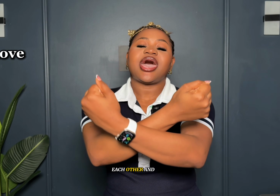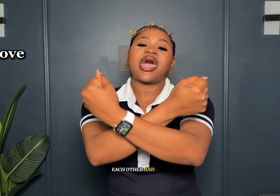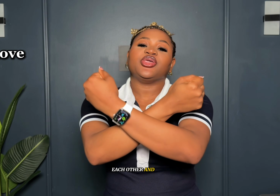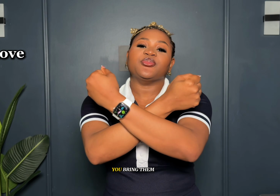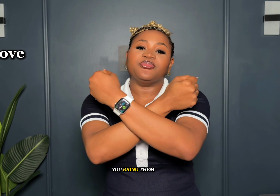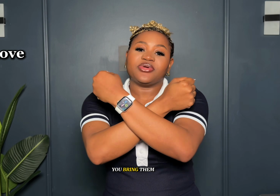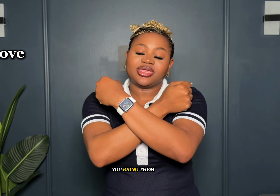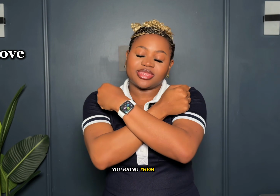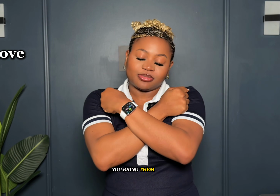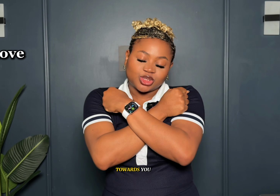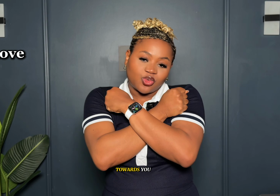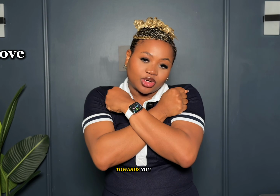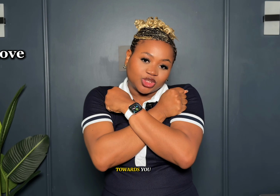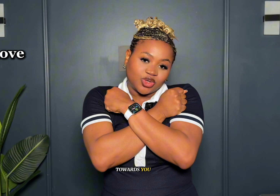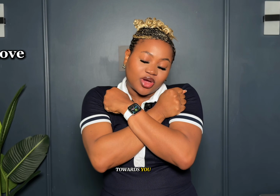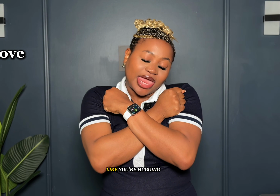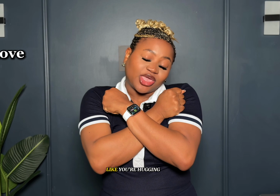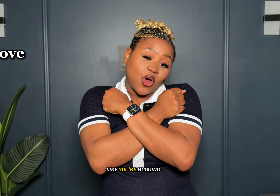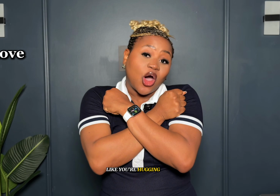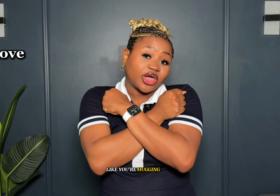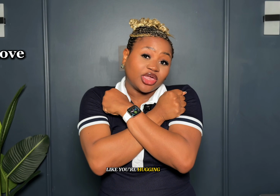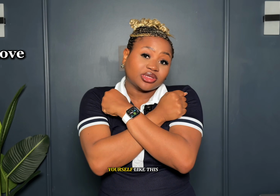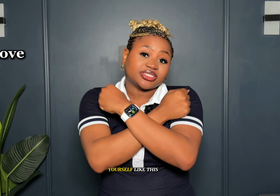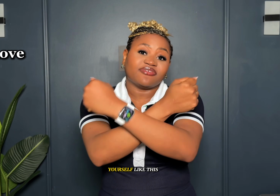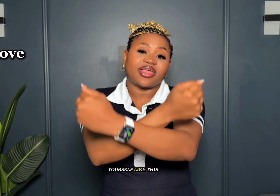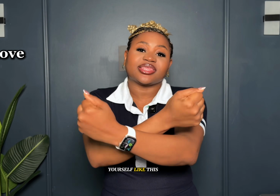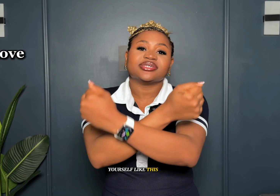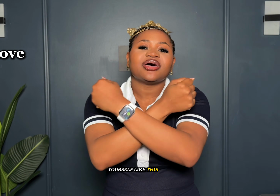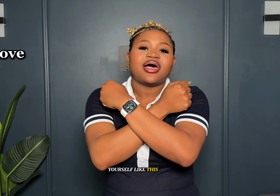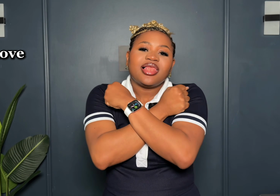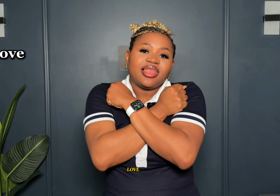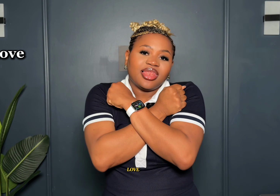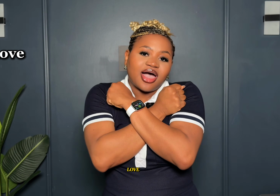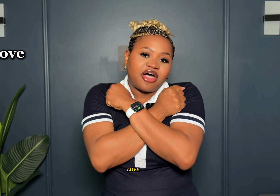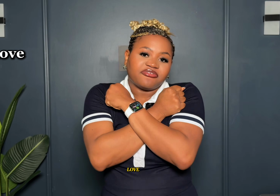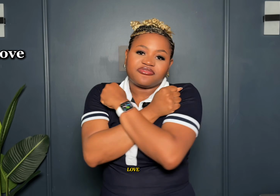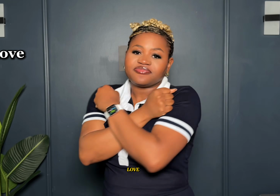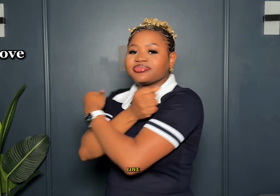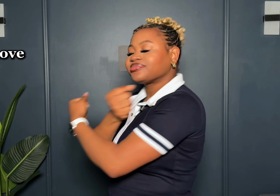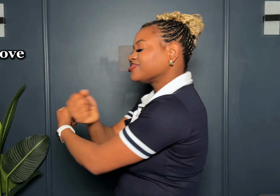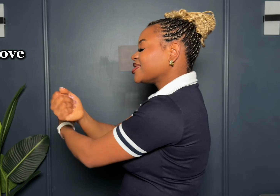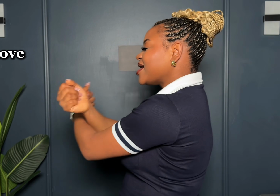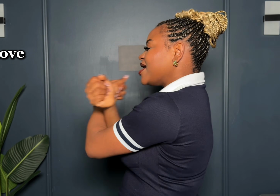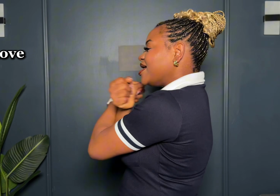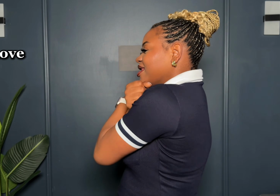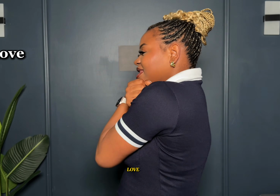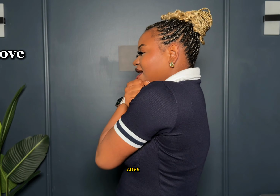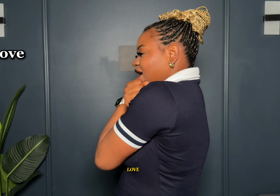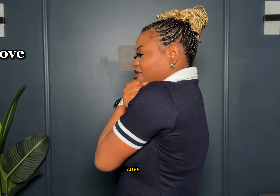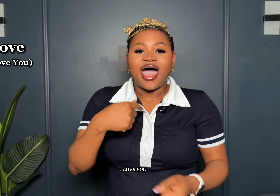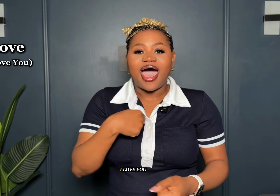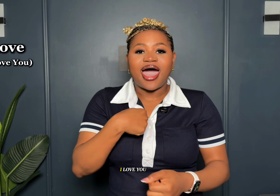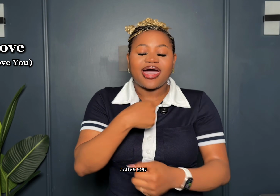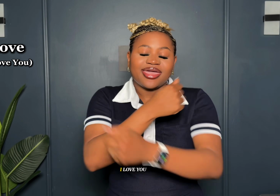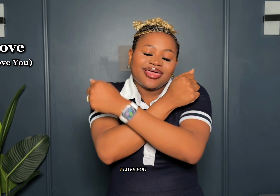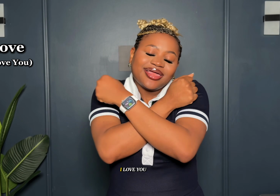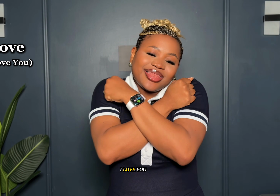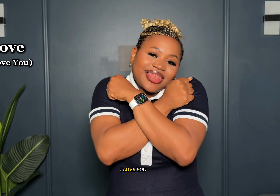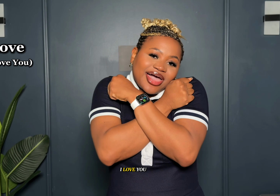and you bring them towards you like you're hugging yourself like this. Love. Love. I